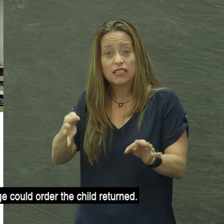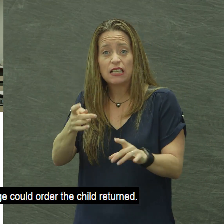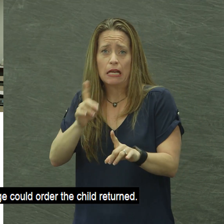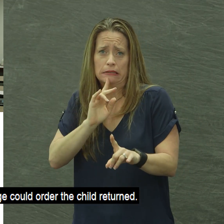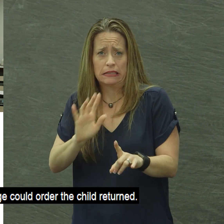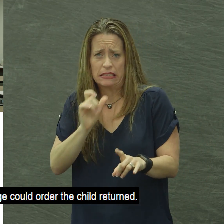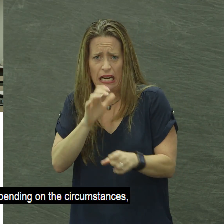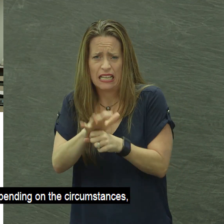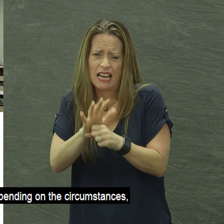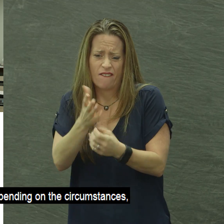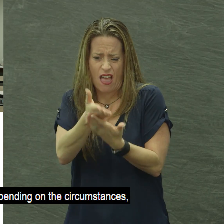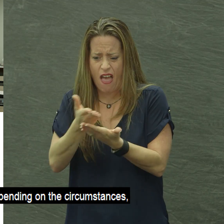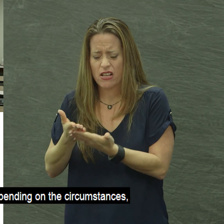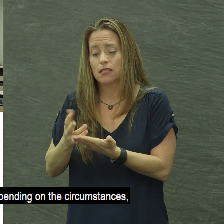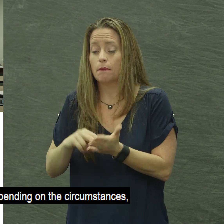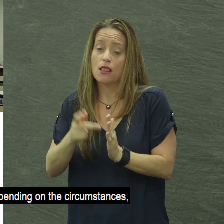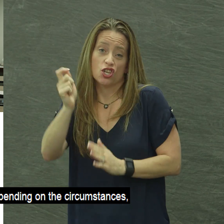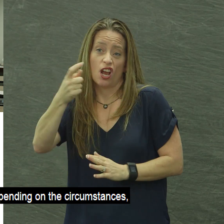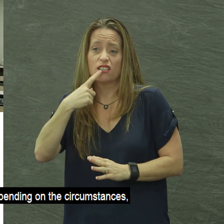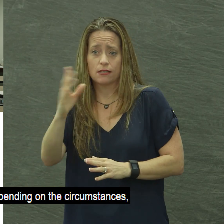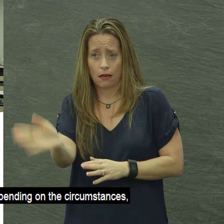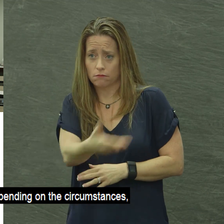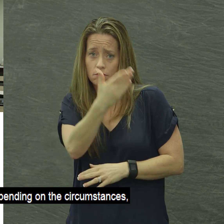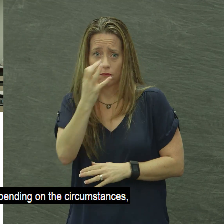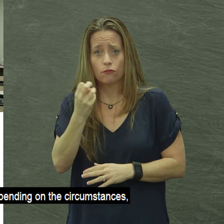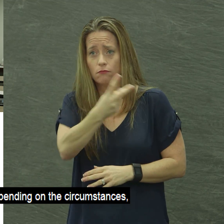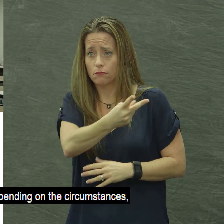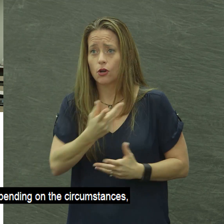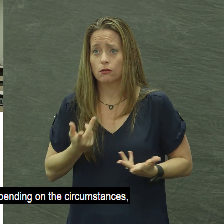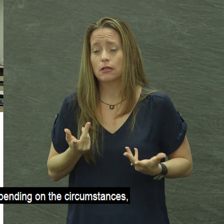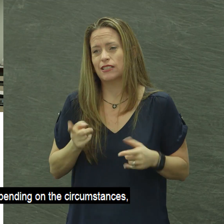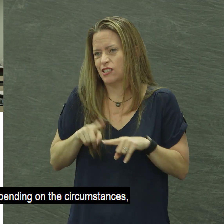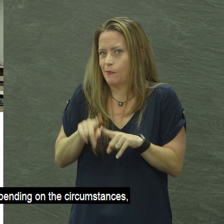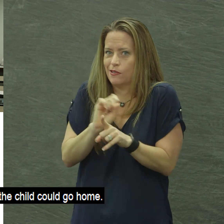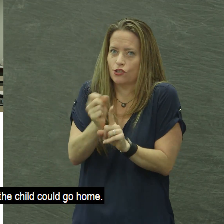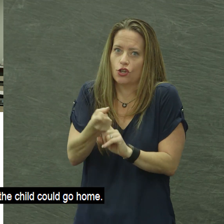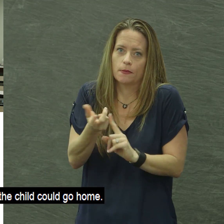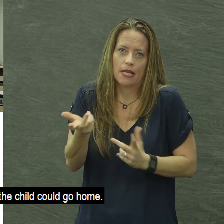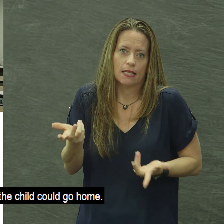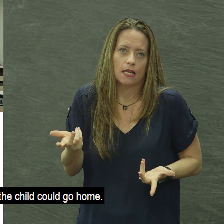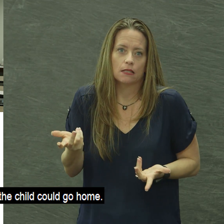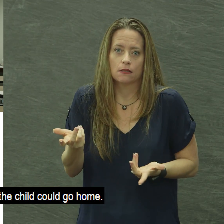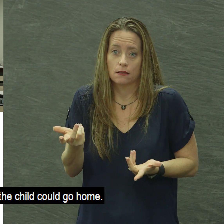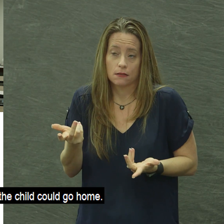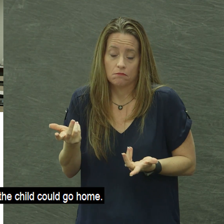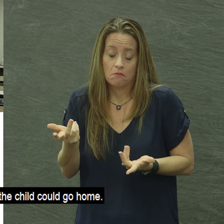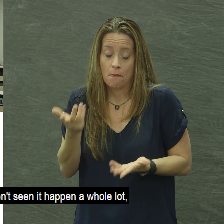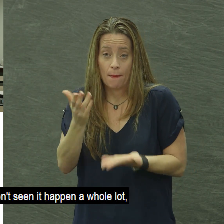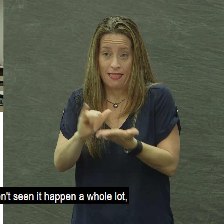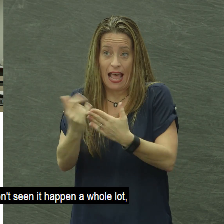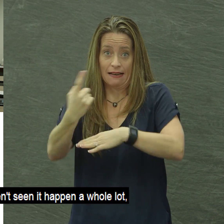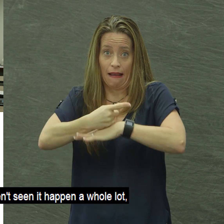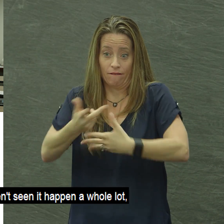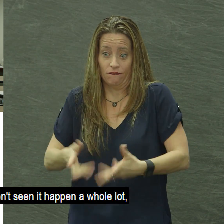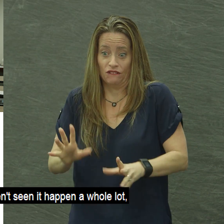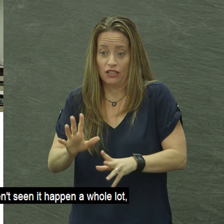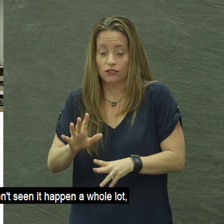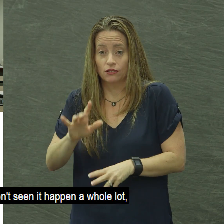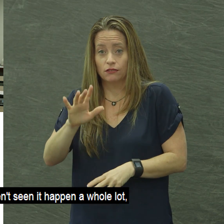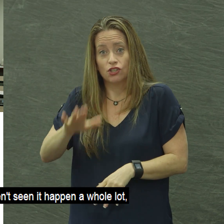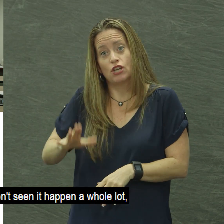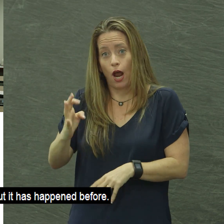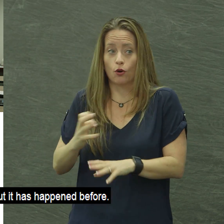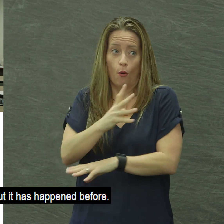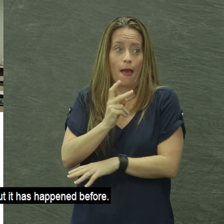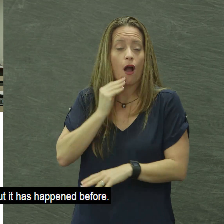could order the child returned. So depending on the circumstances, the child could go home. I haven't seen it happen a